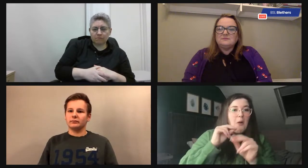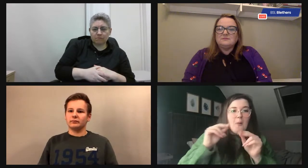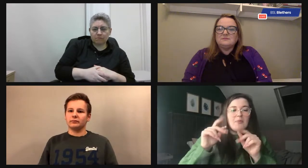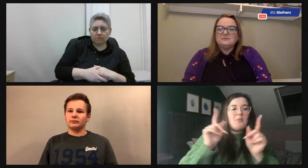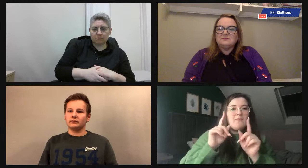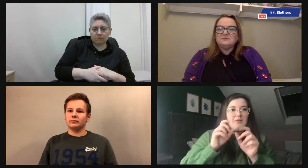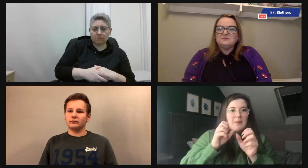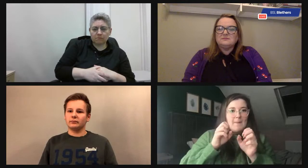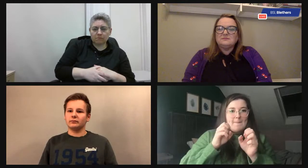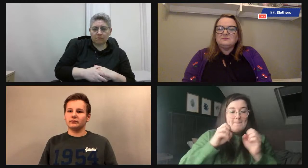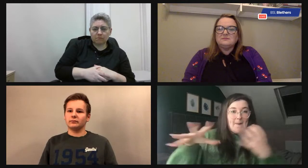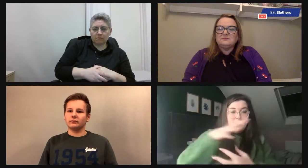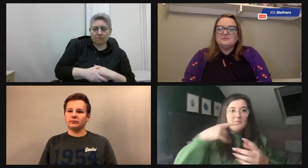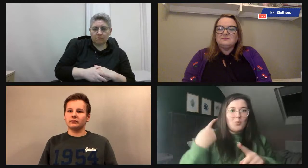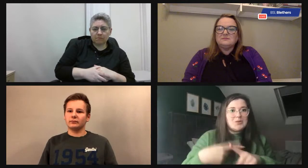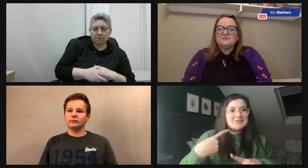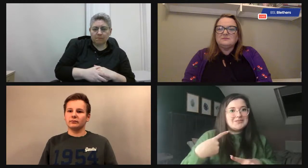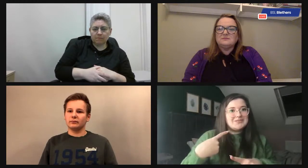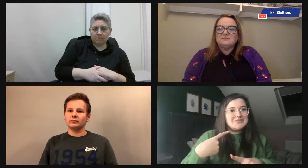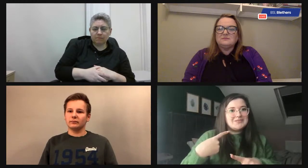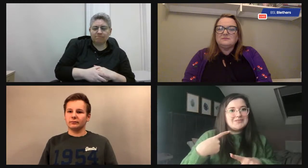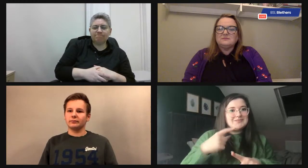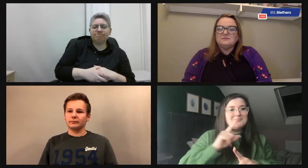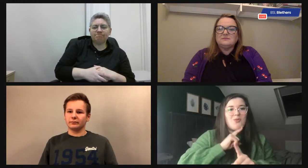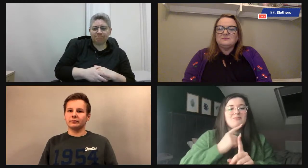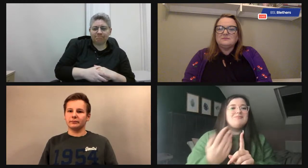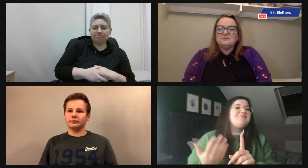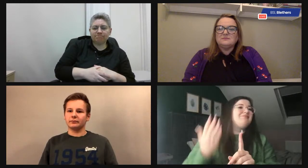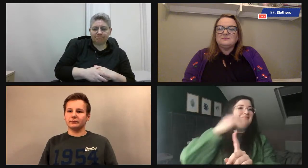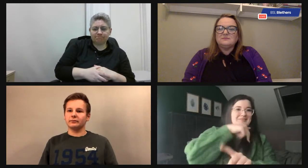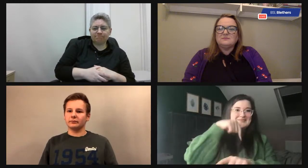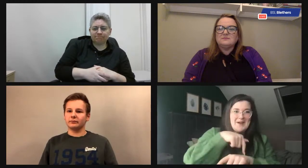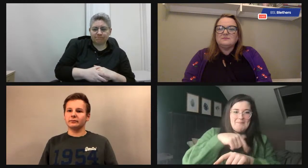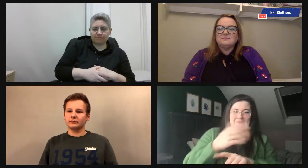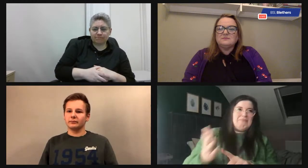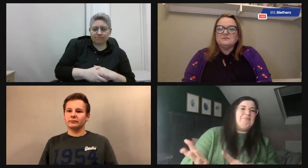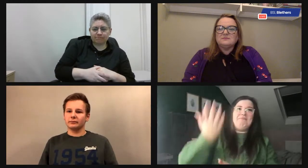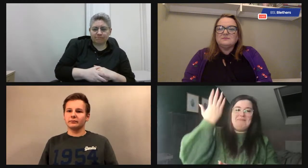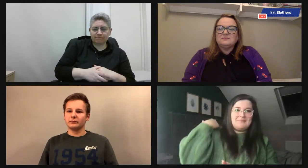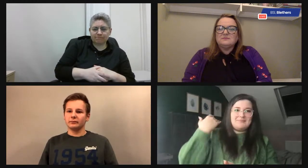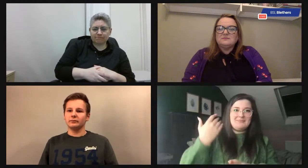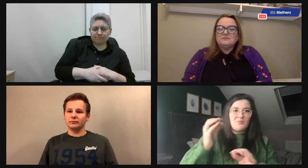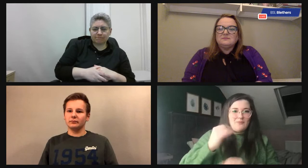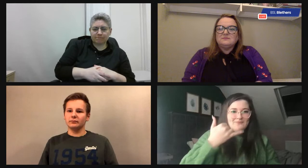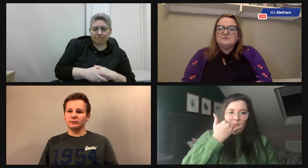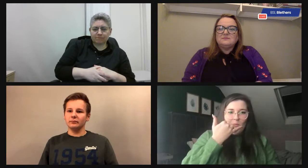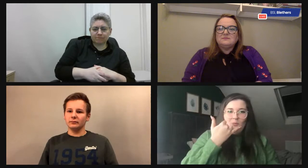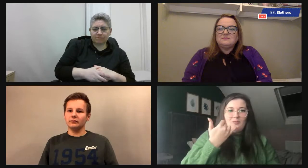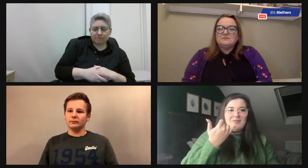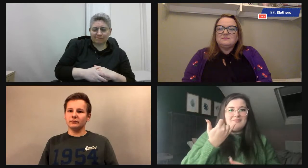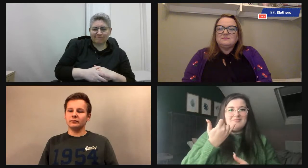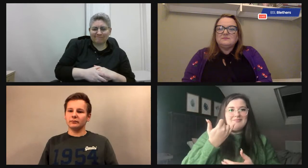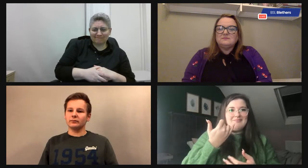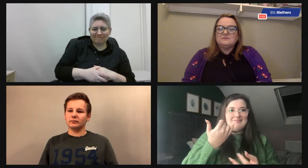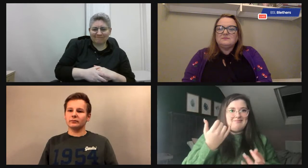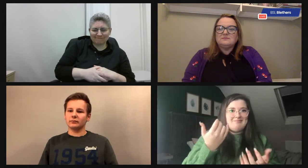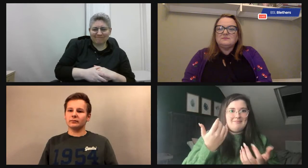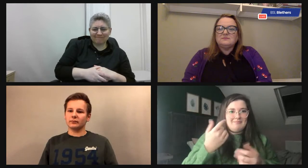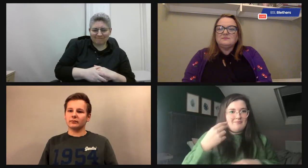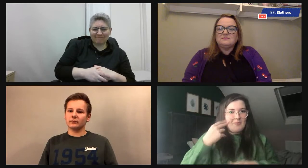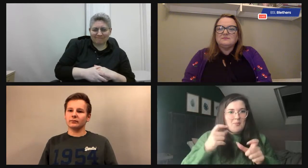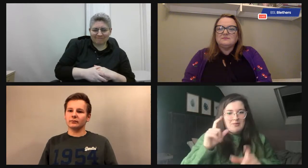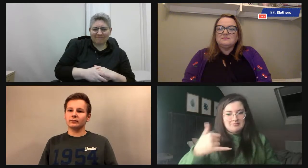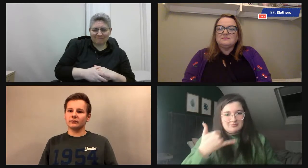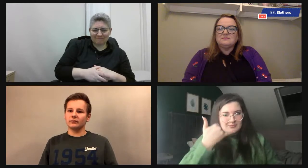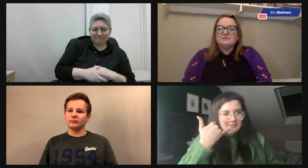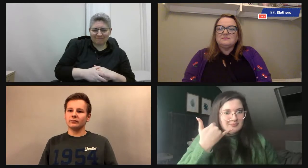people, in that we in that kind of close world, information passes around really quickly. I suppose in the olden